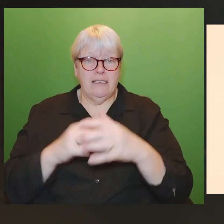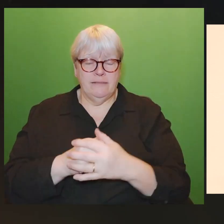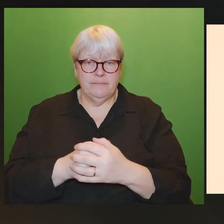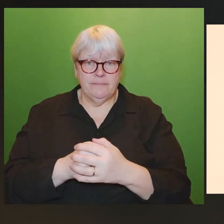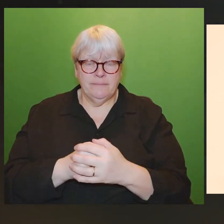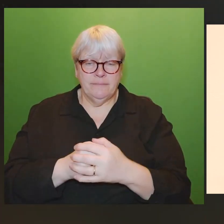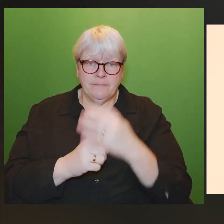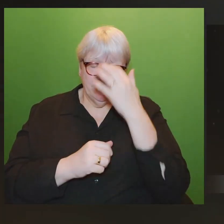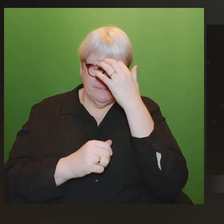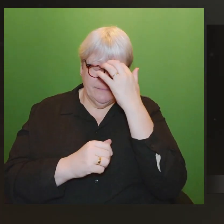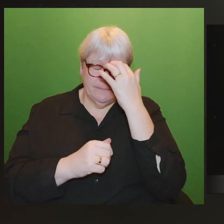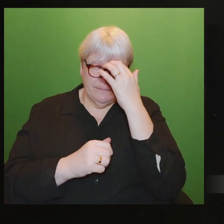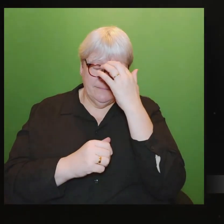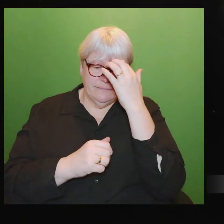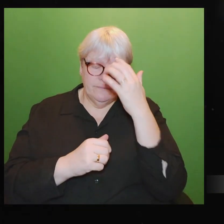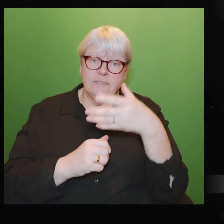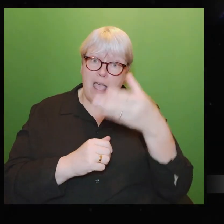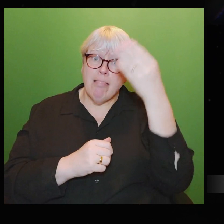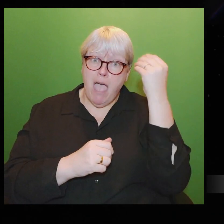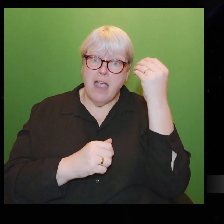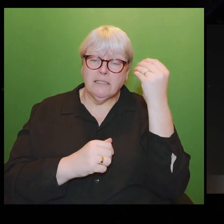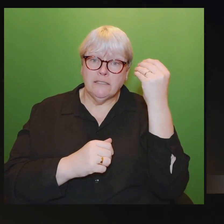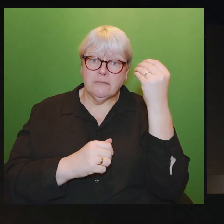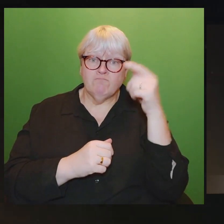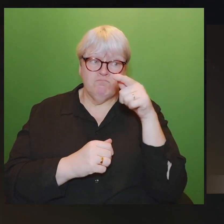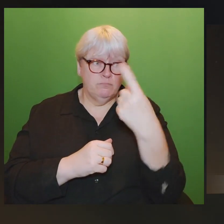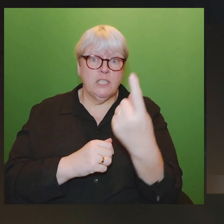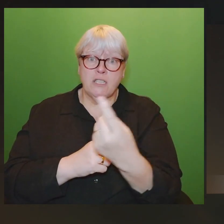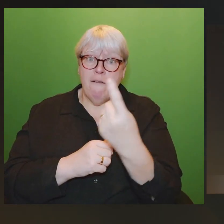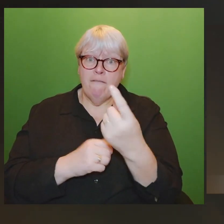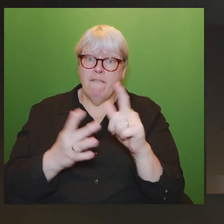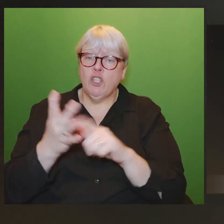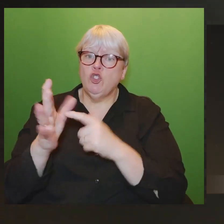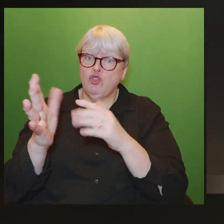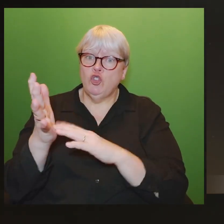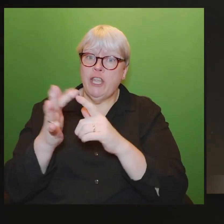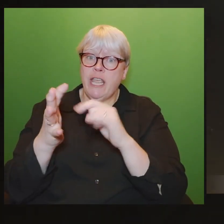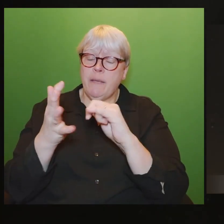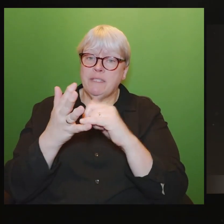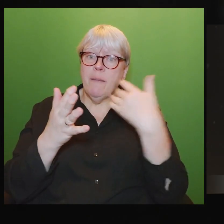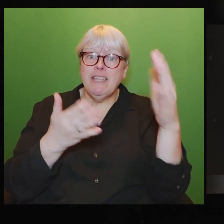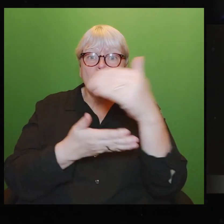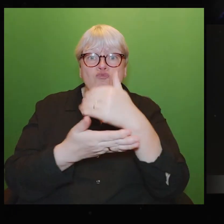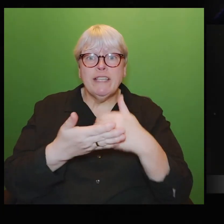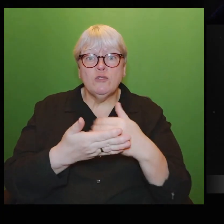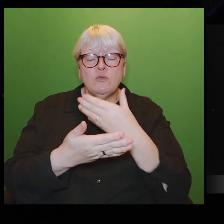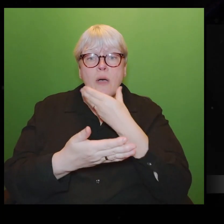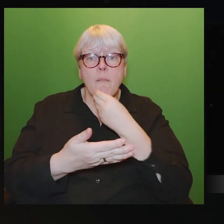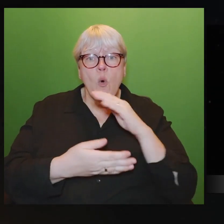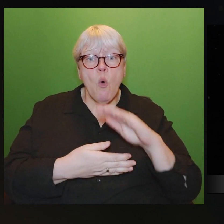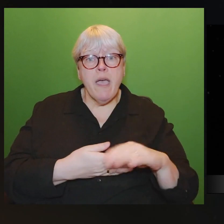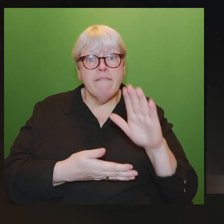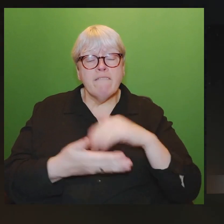about. I began to read about the Holocaust, and I learned that my grandmother had lost many members